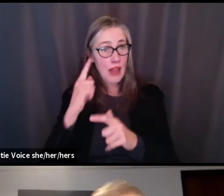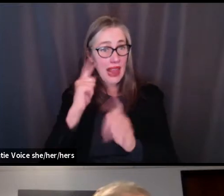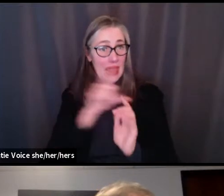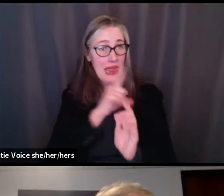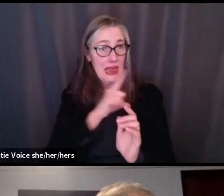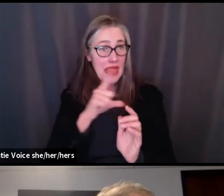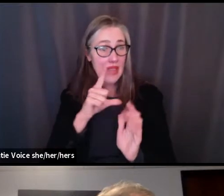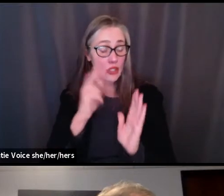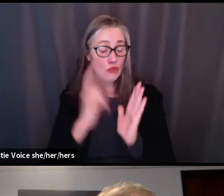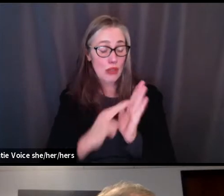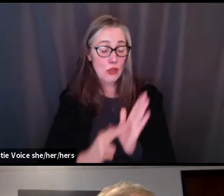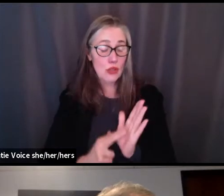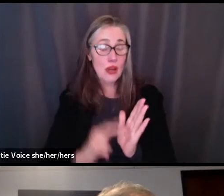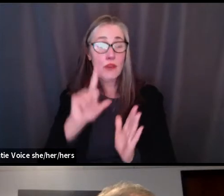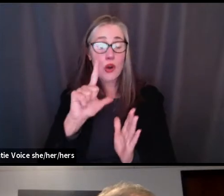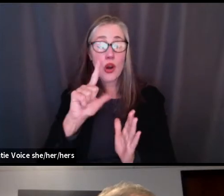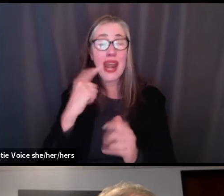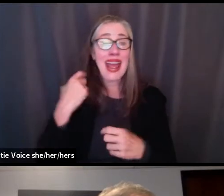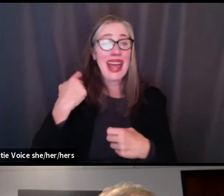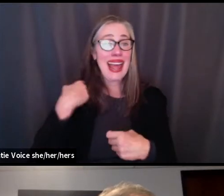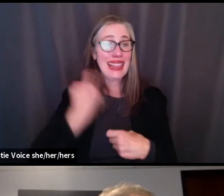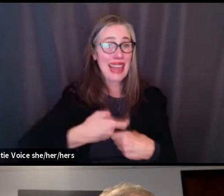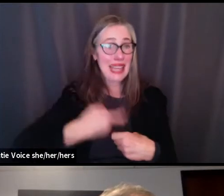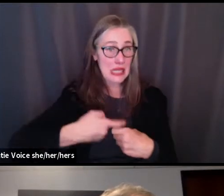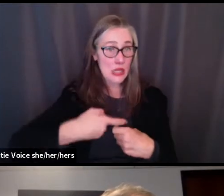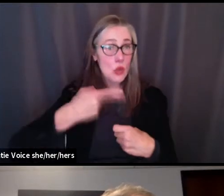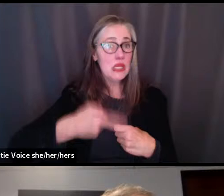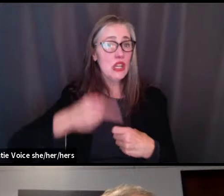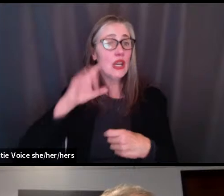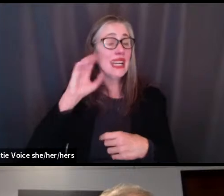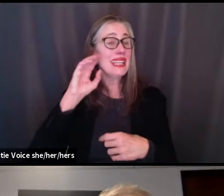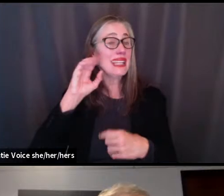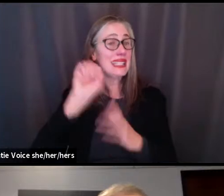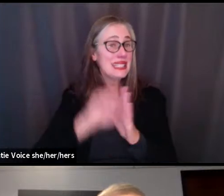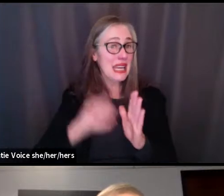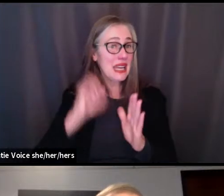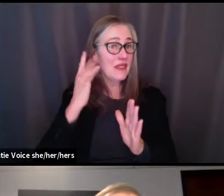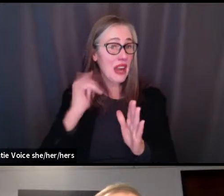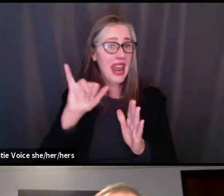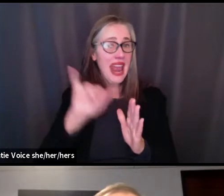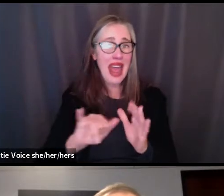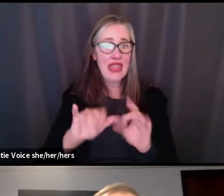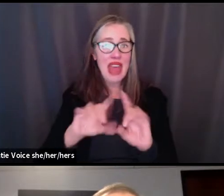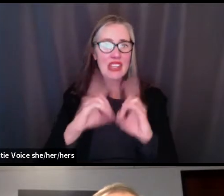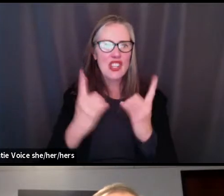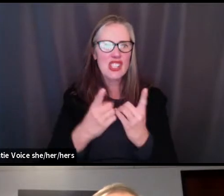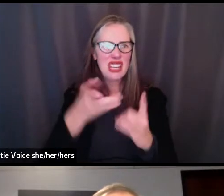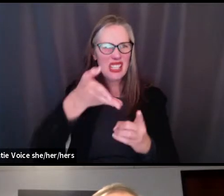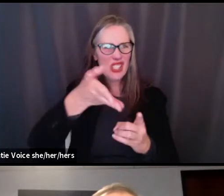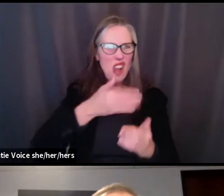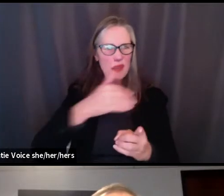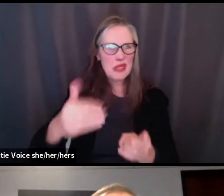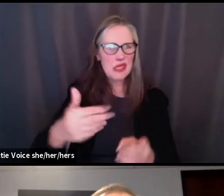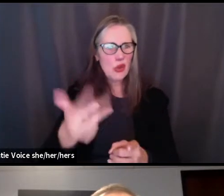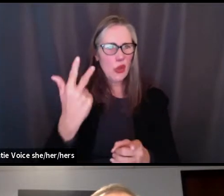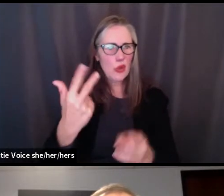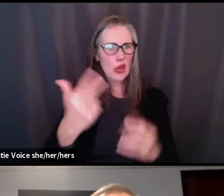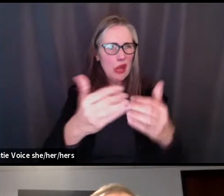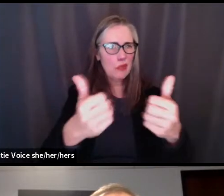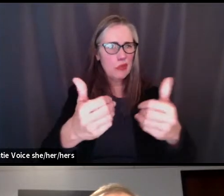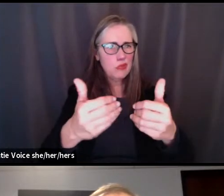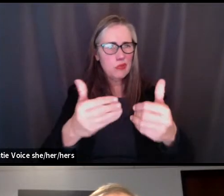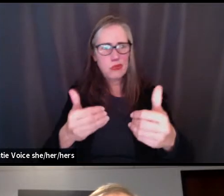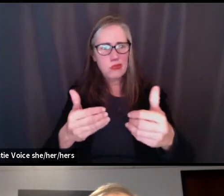Latinos in the state of California in that congressional district. And that district has been chopped into thirds.